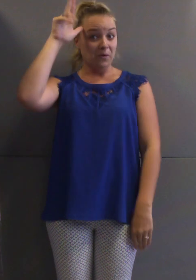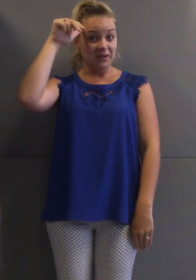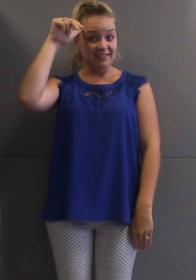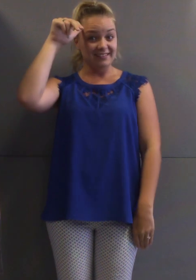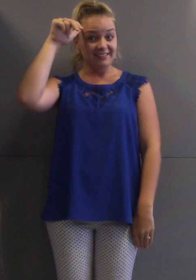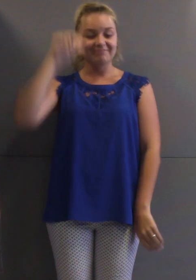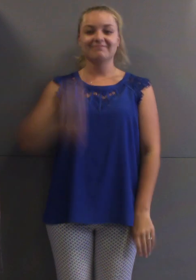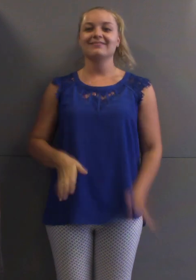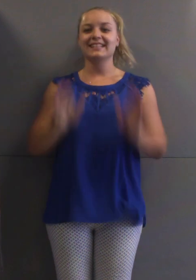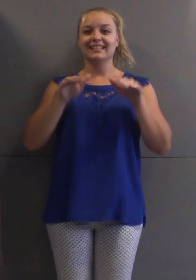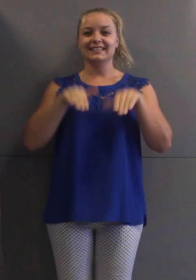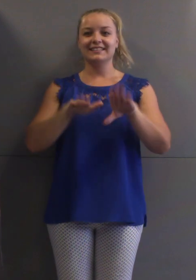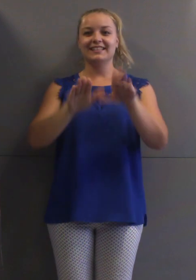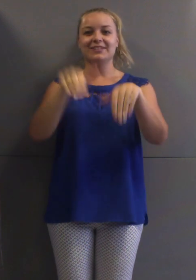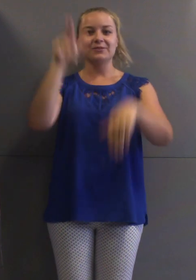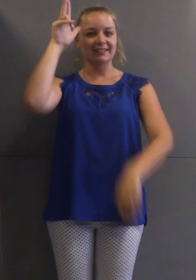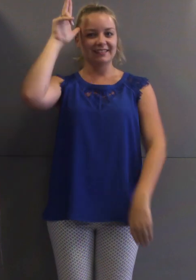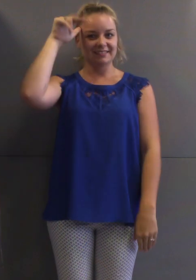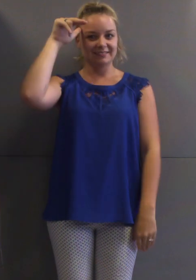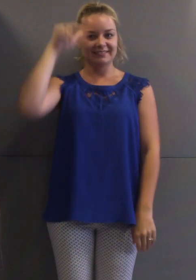Horse. Seahorse.